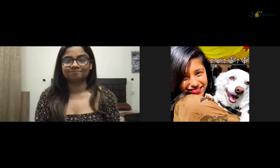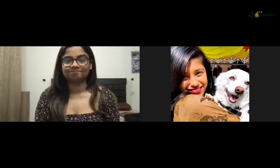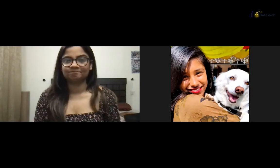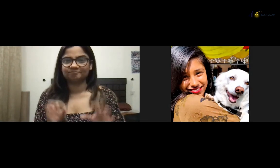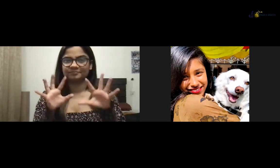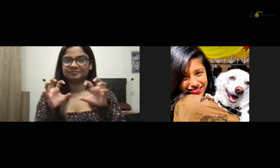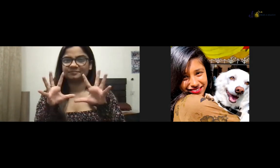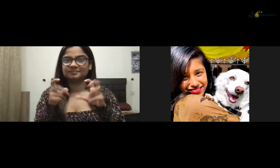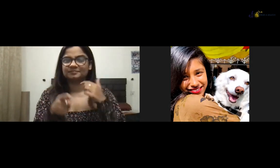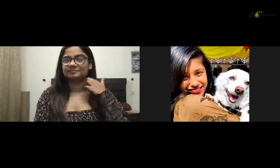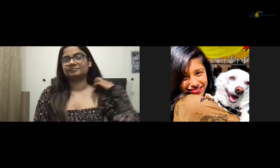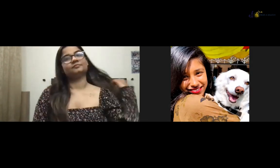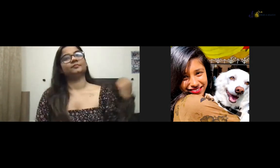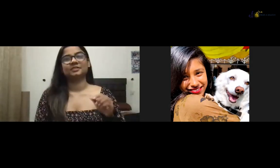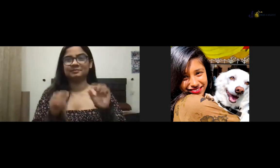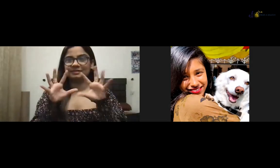Just give me a moment.